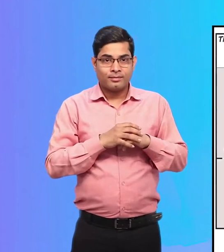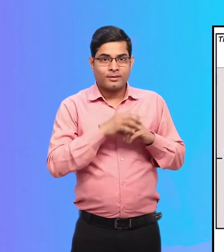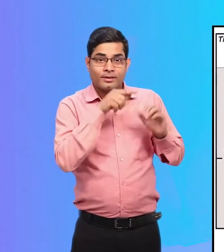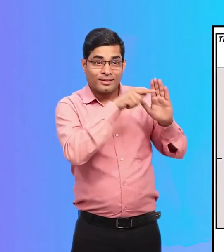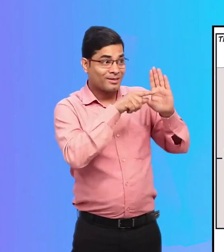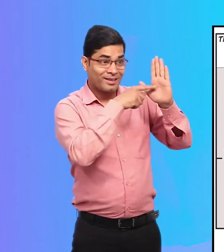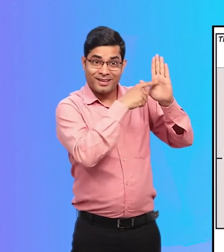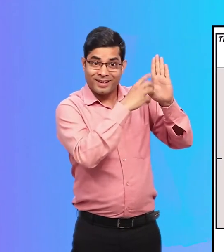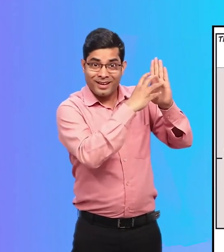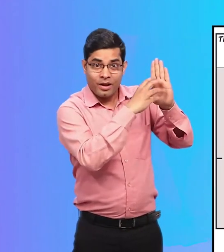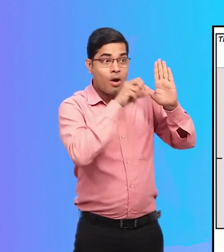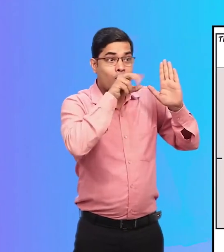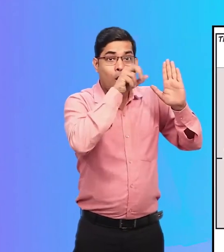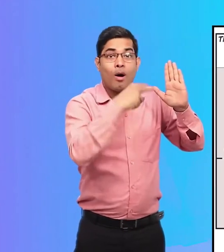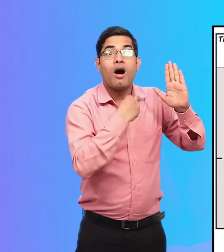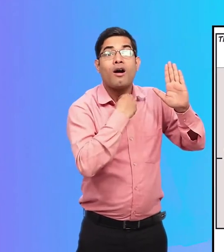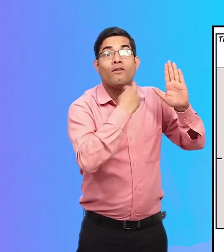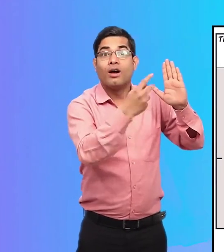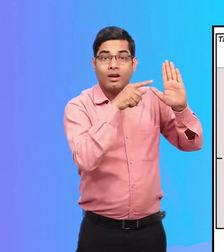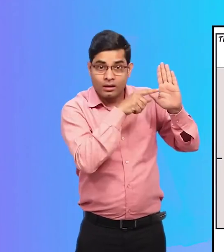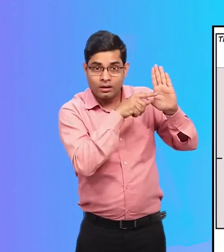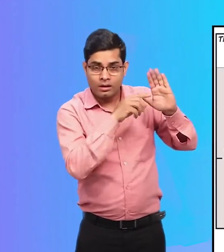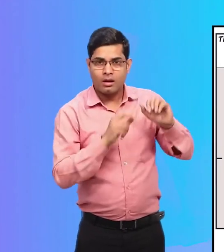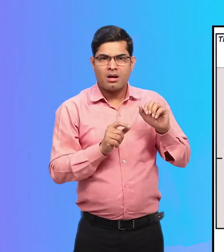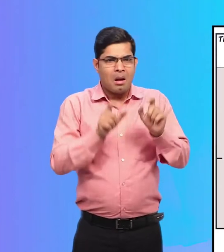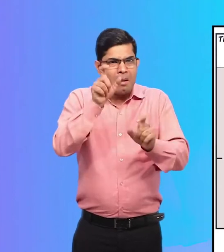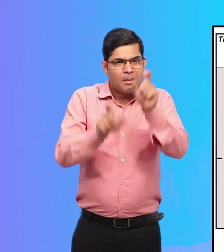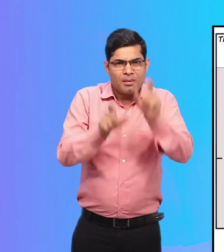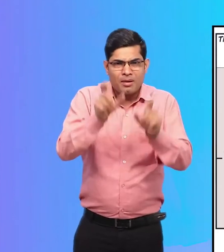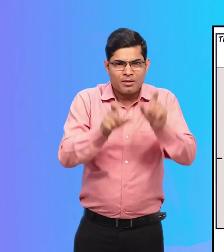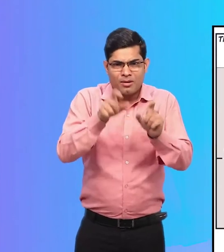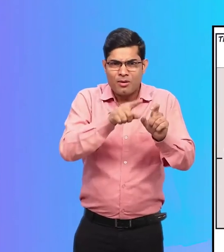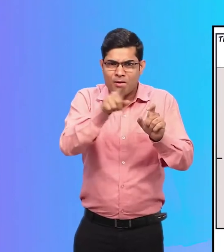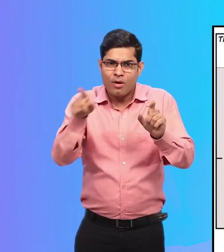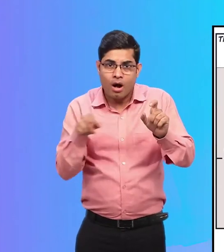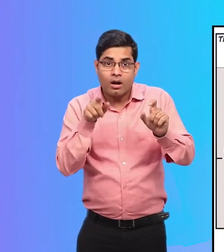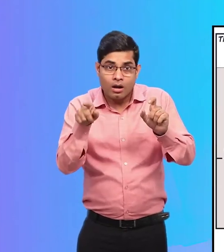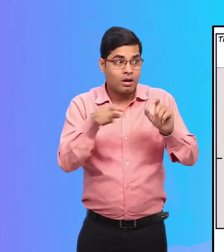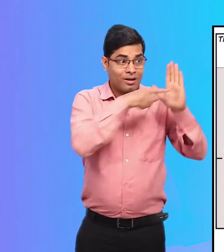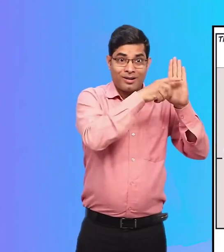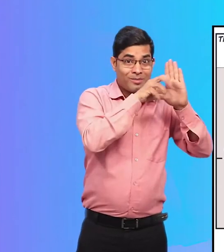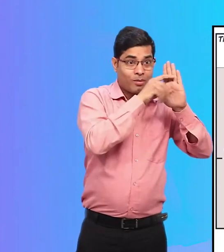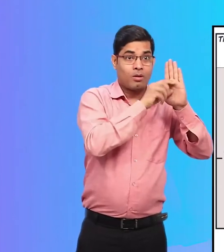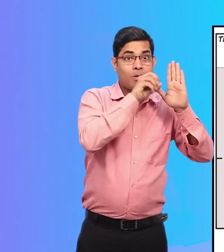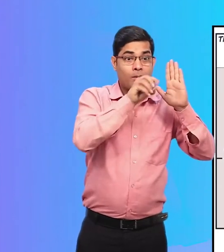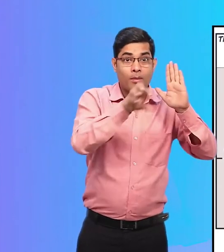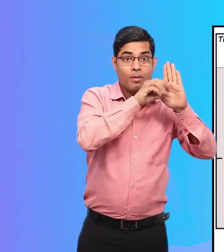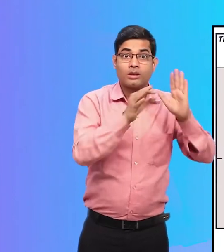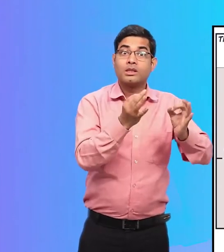This voice from the speaker helps give information to people, especially those who cannot see to know